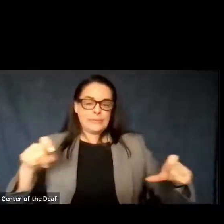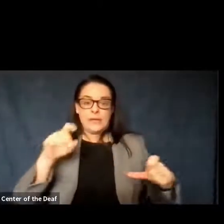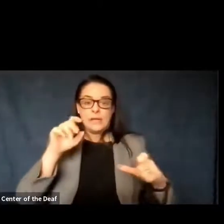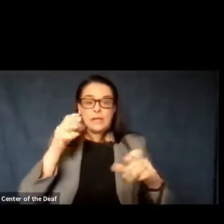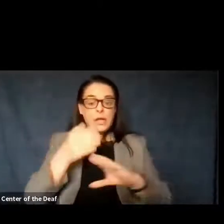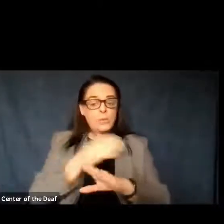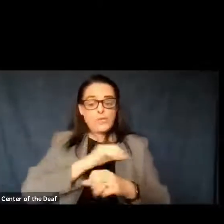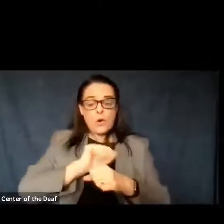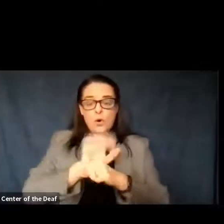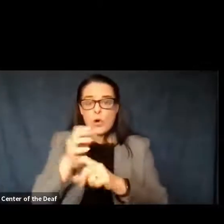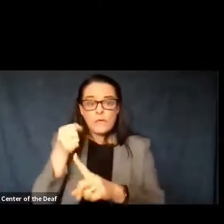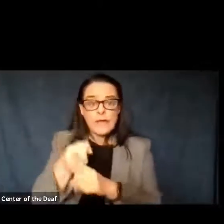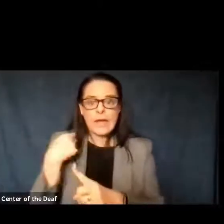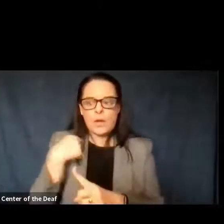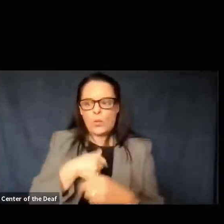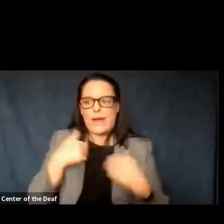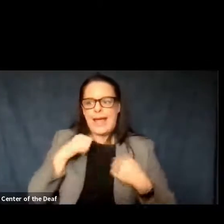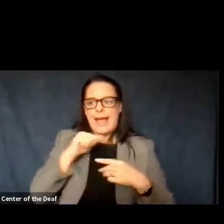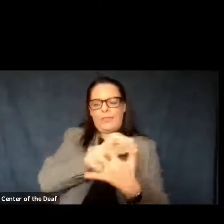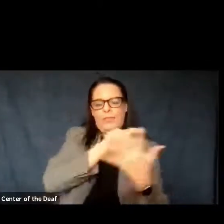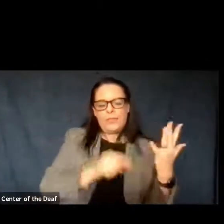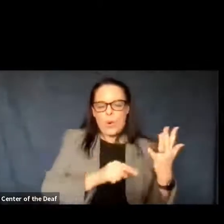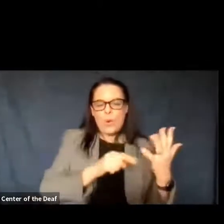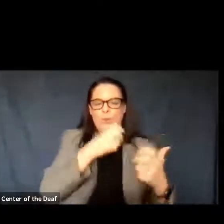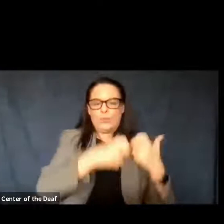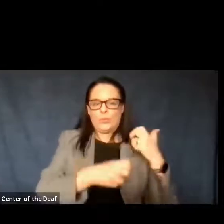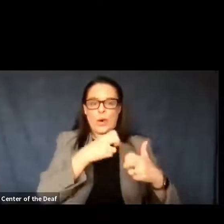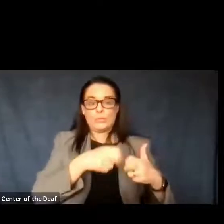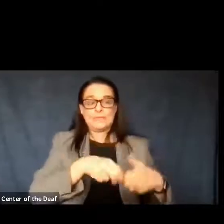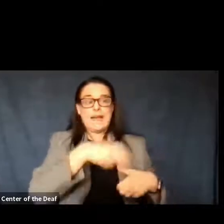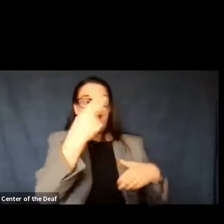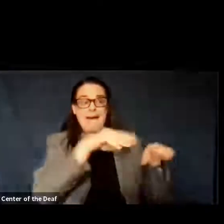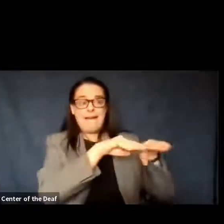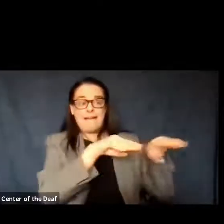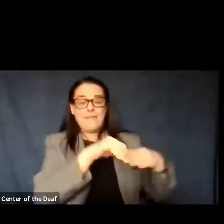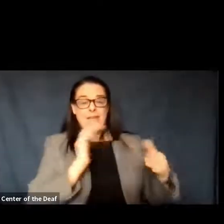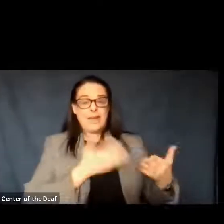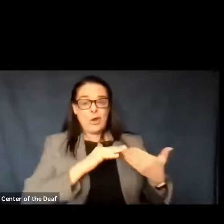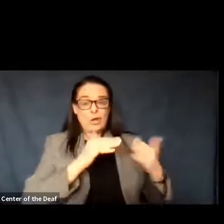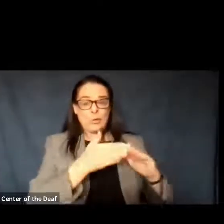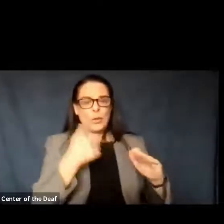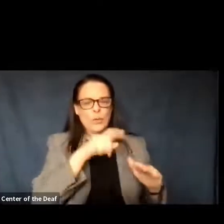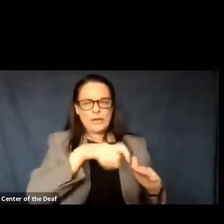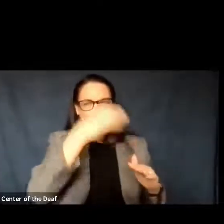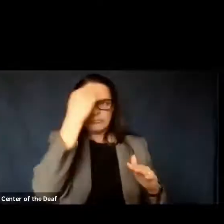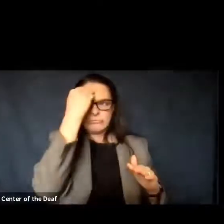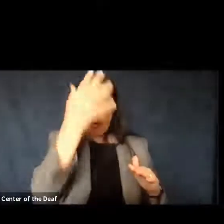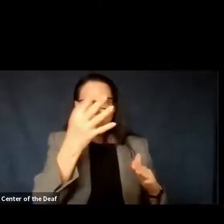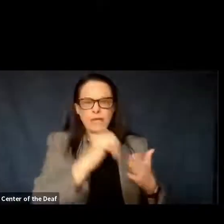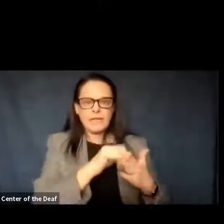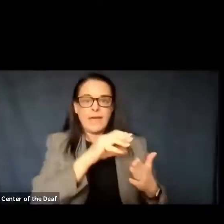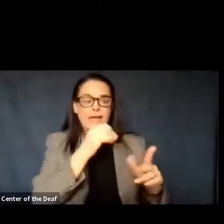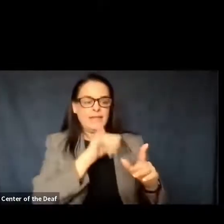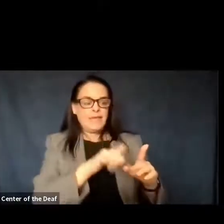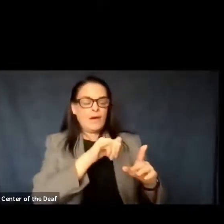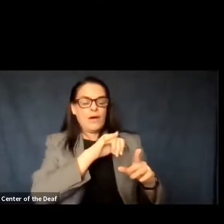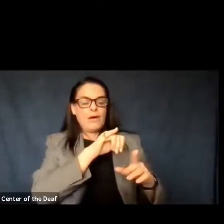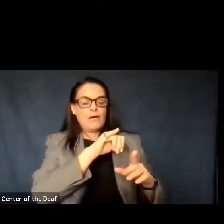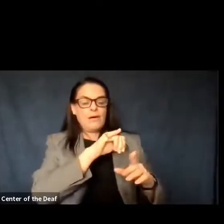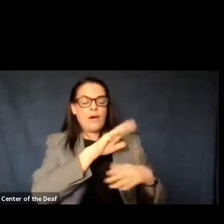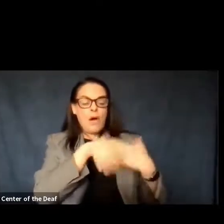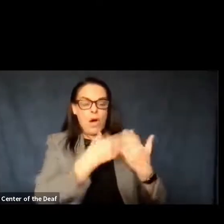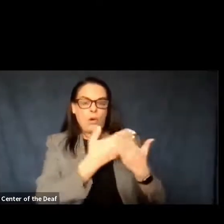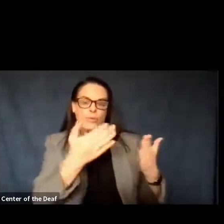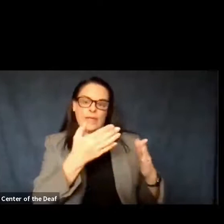happened with having those issues and high levels in our community, and that we need to acknowledge that and acknowledge the impact that all of those things